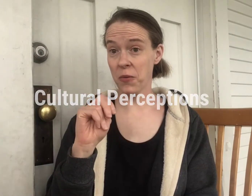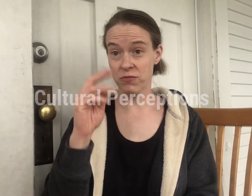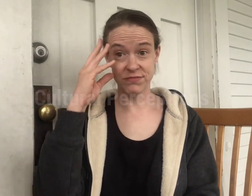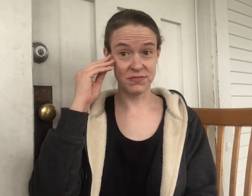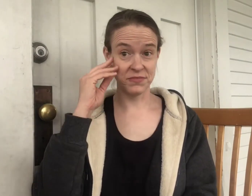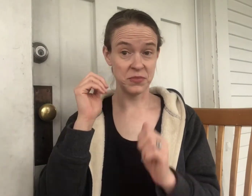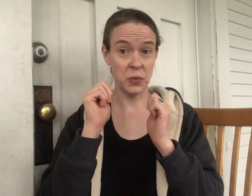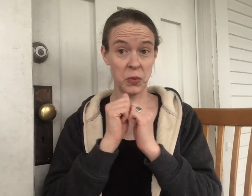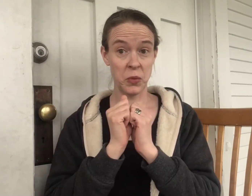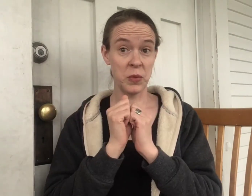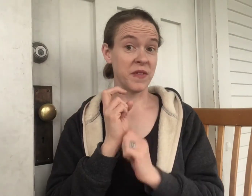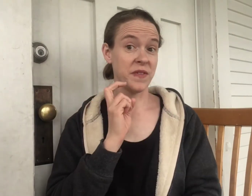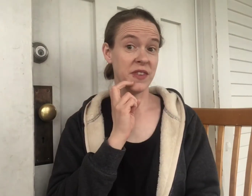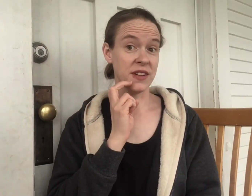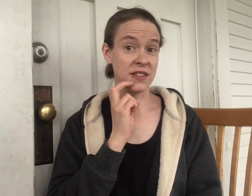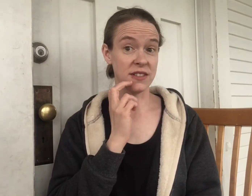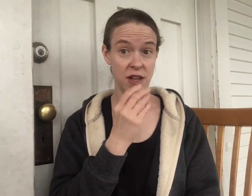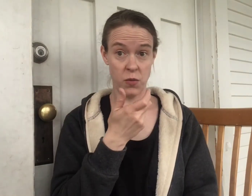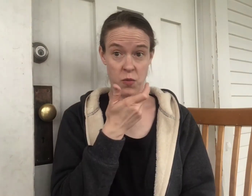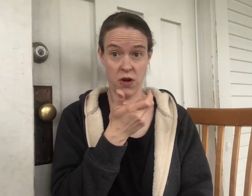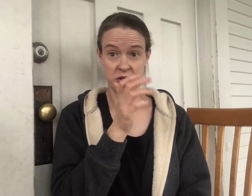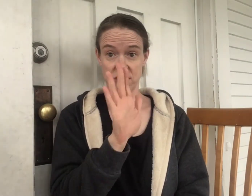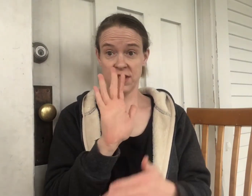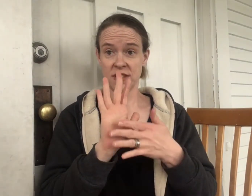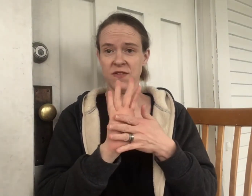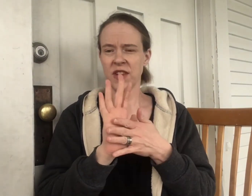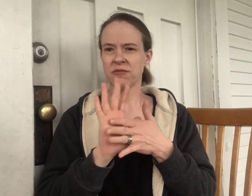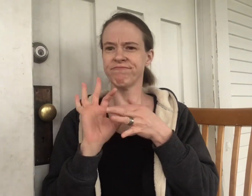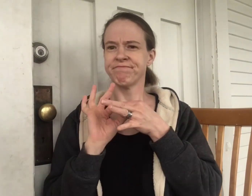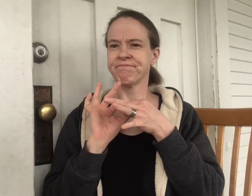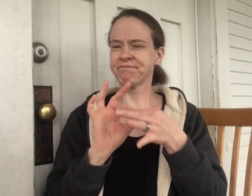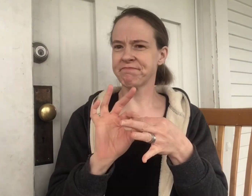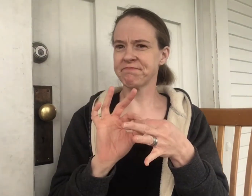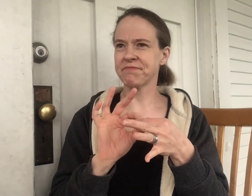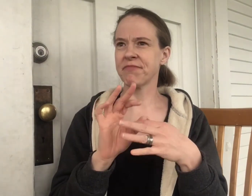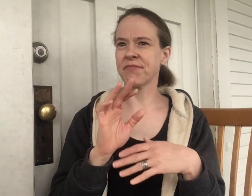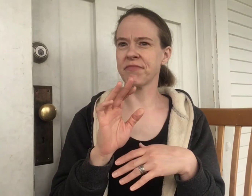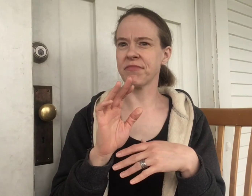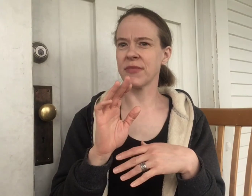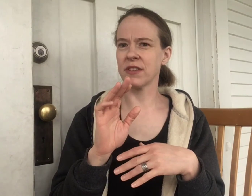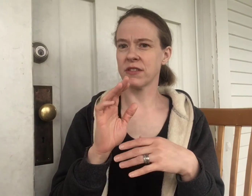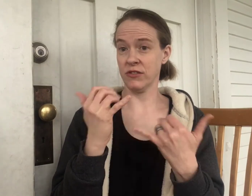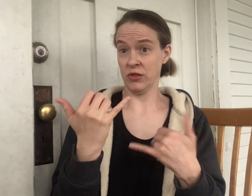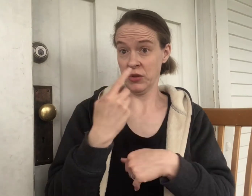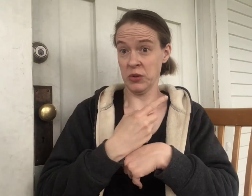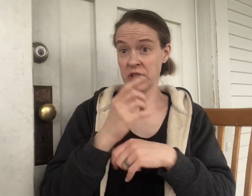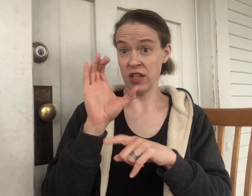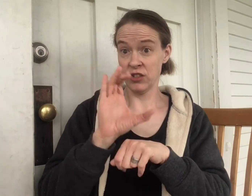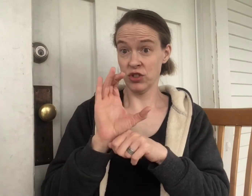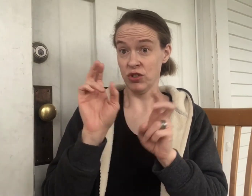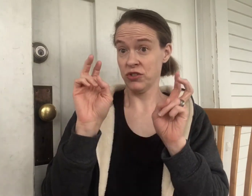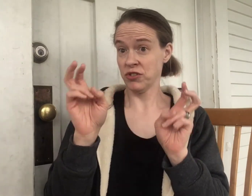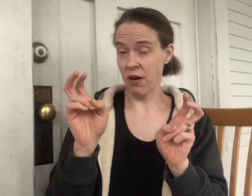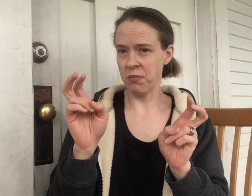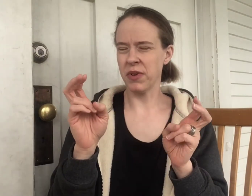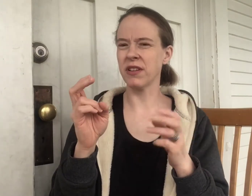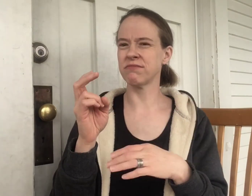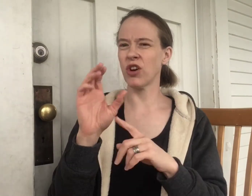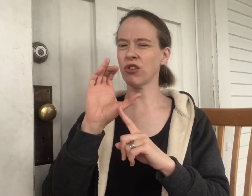My own experience with Veditz and watching his film ties into our topic for church